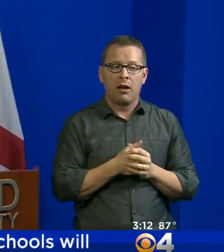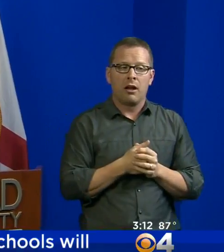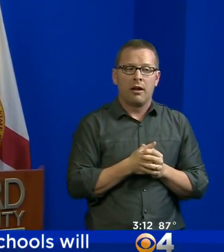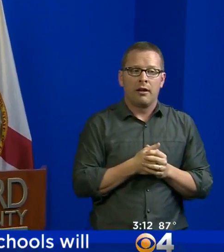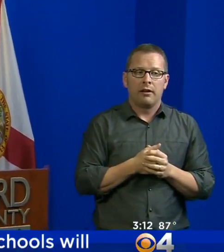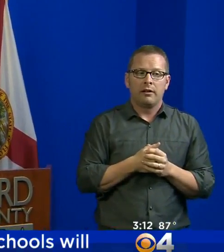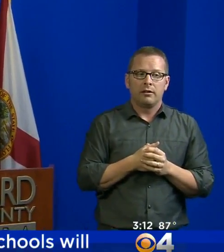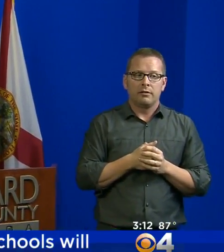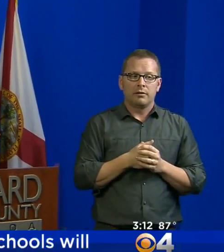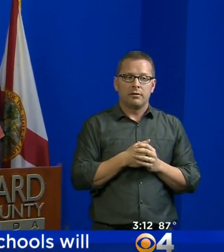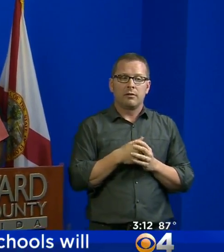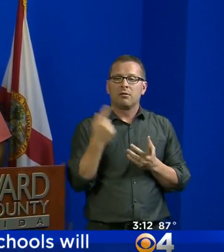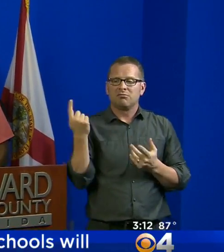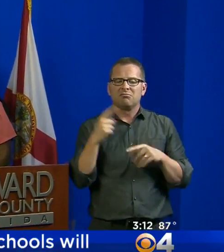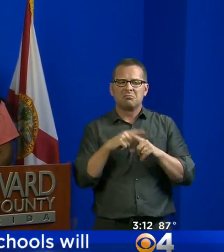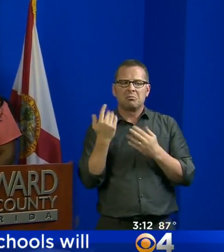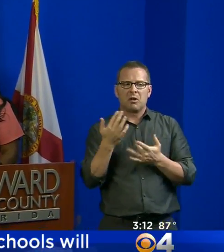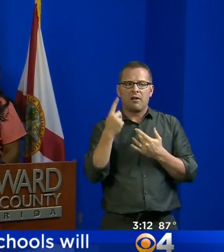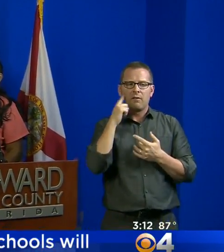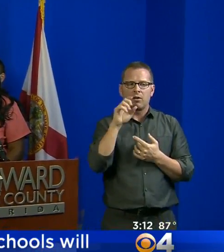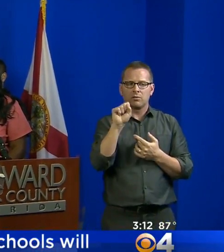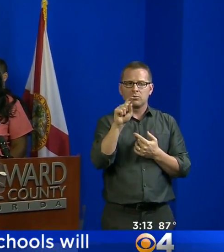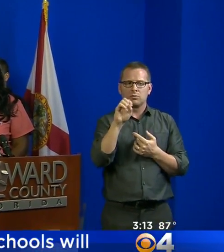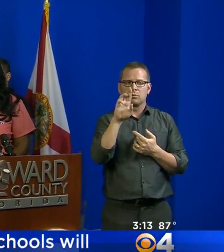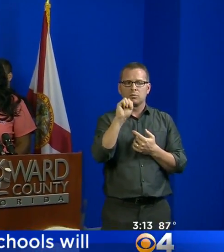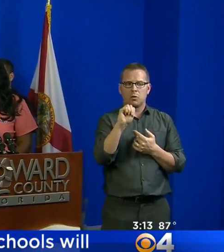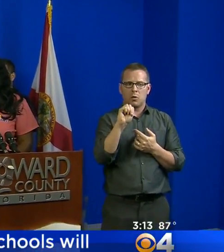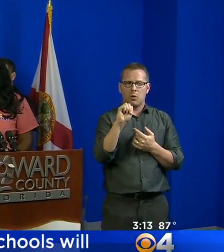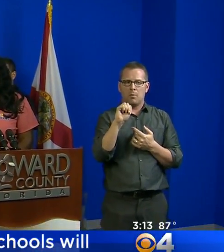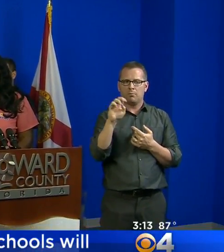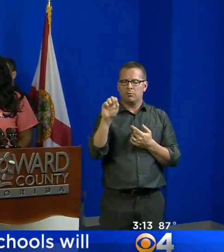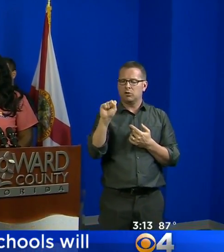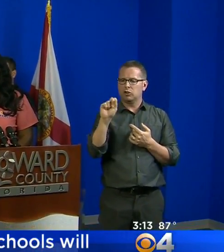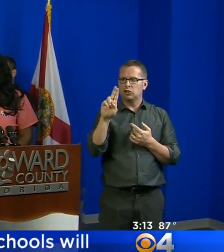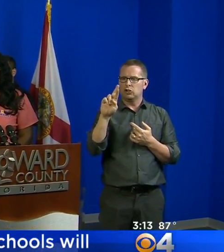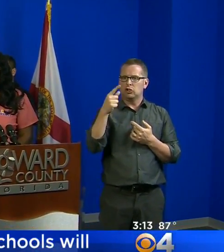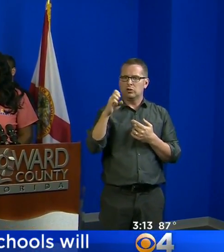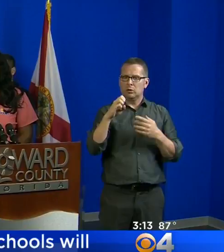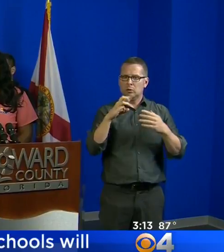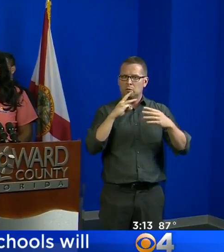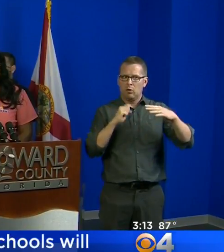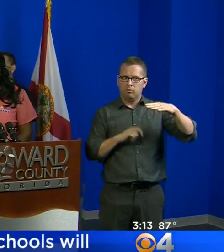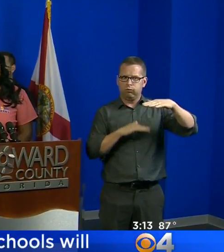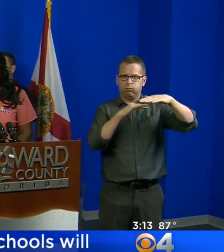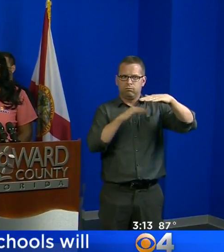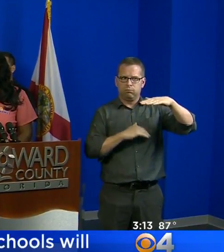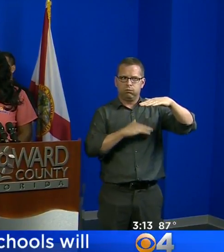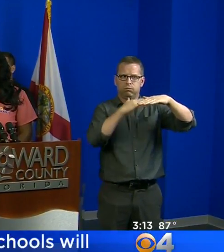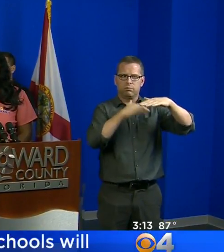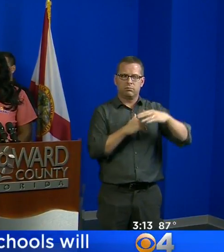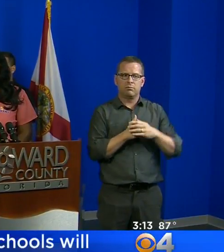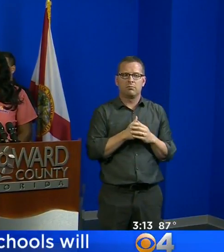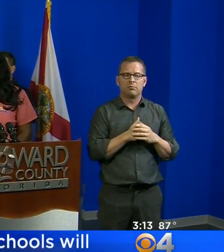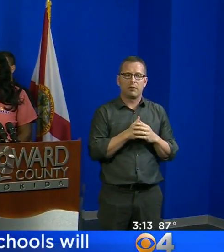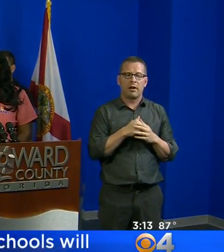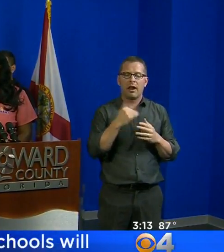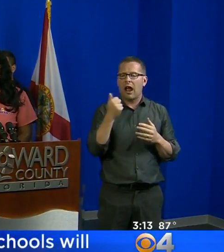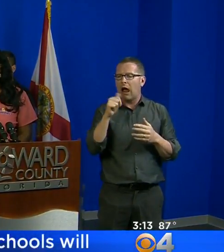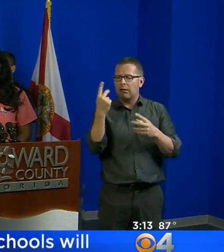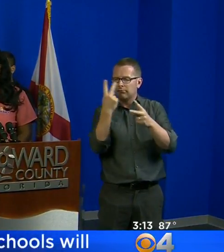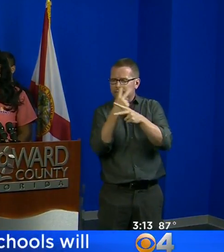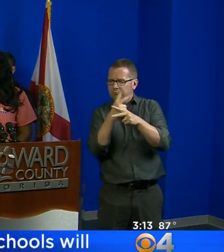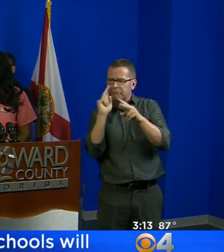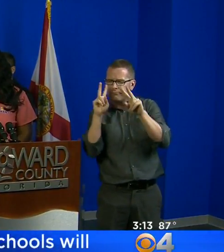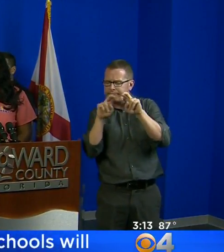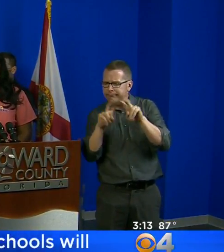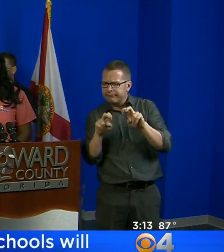surge numbers, and we're waiting to see some other updates from our weather center. And so we don't have information on when that